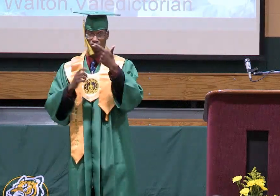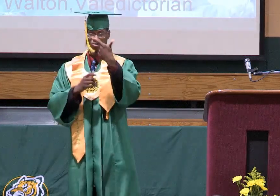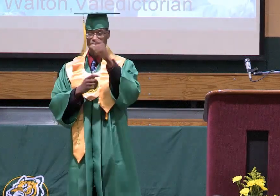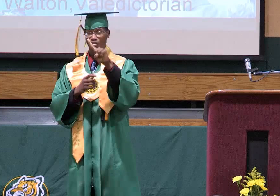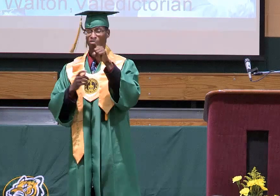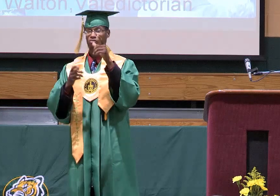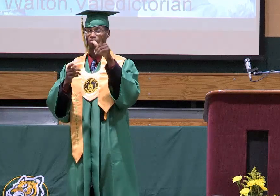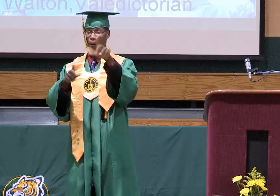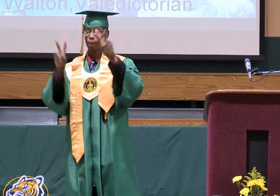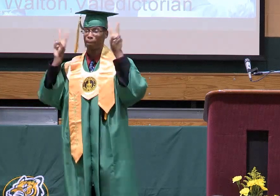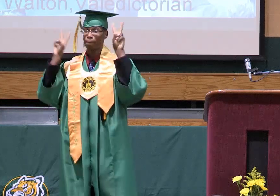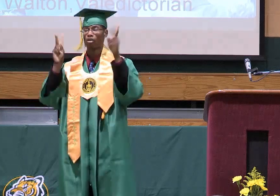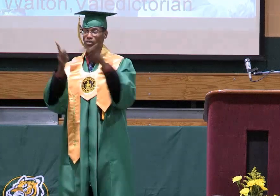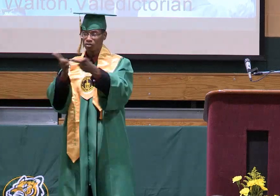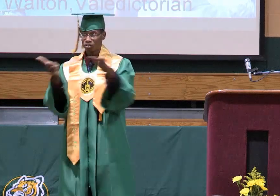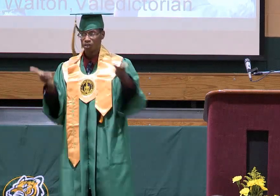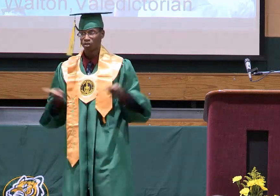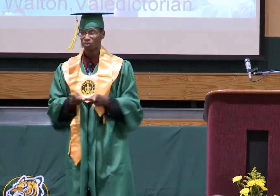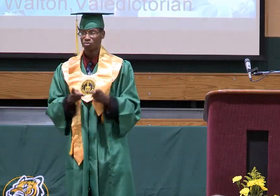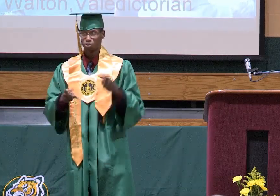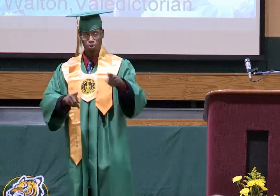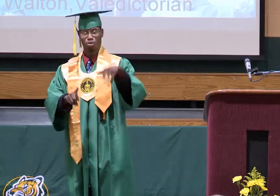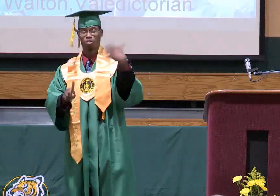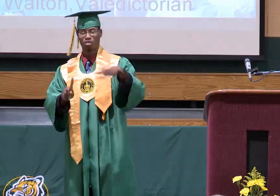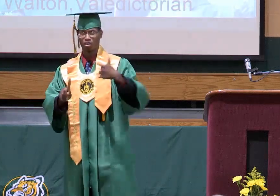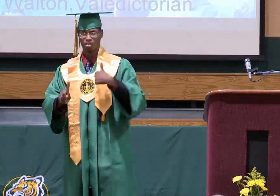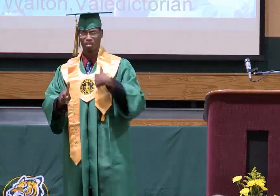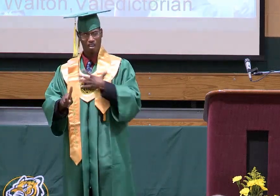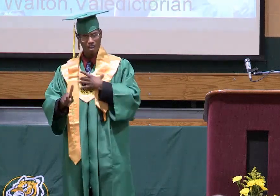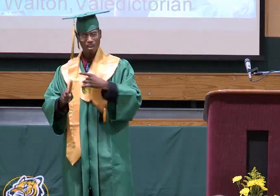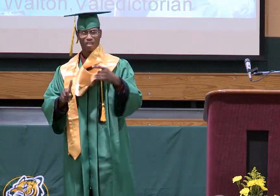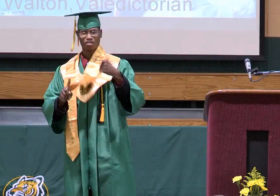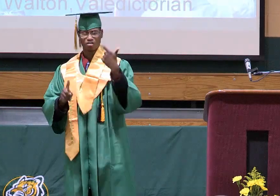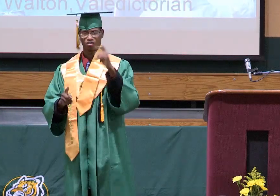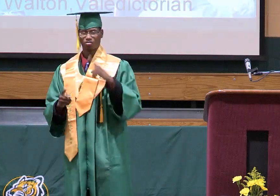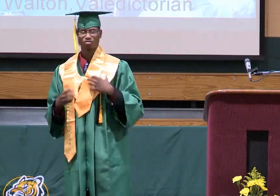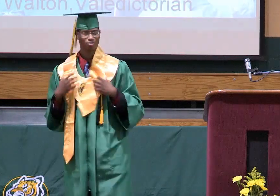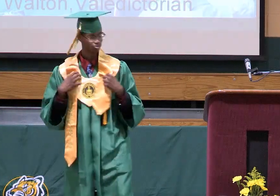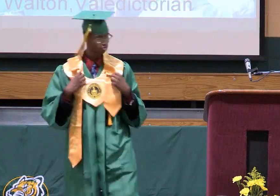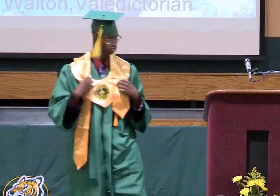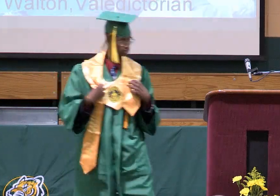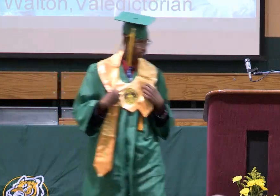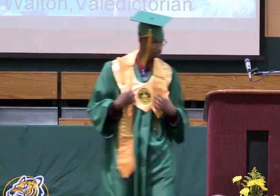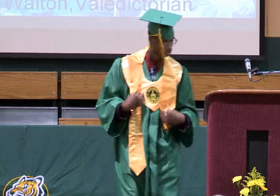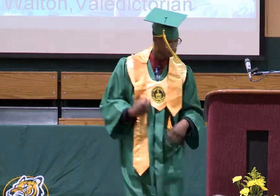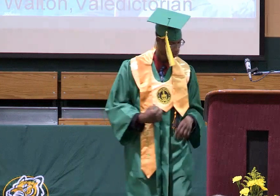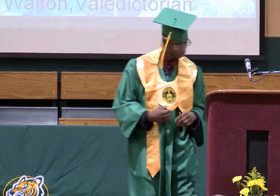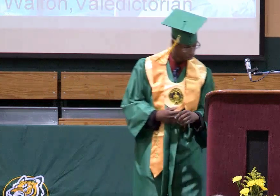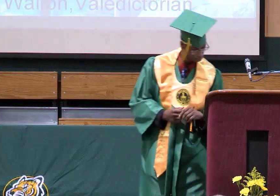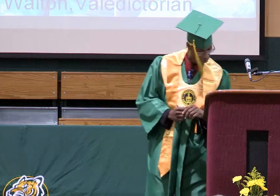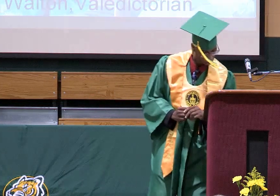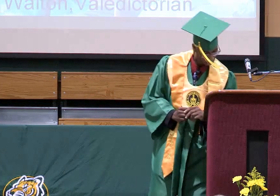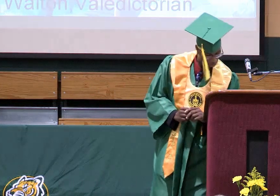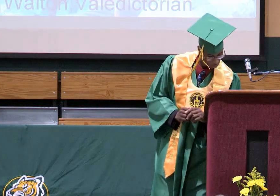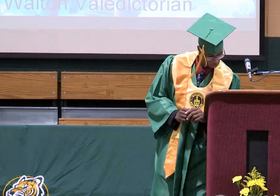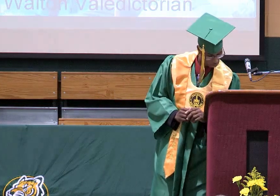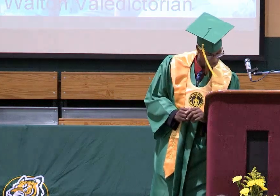always been something I want to do. And I'll tell you what, the Georgia School for the Deaf has been a very peaceful and beautiful place for me to be.